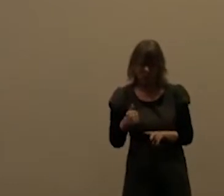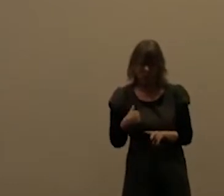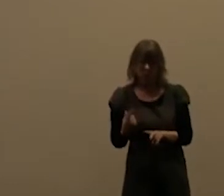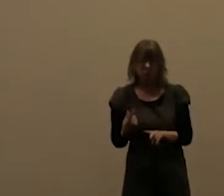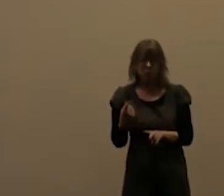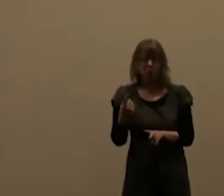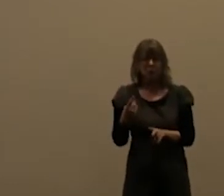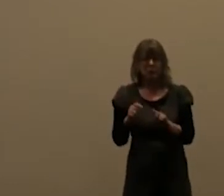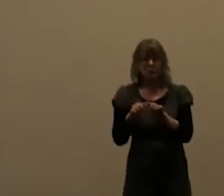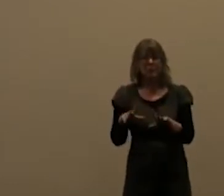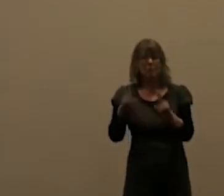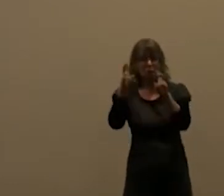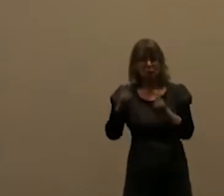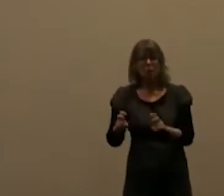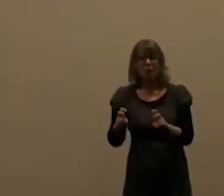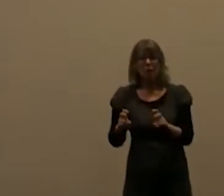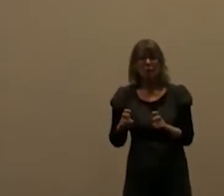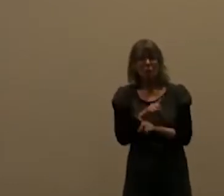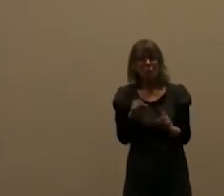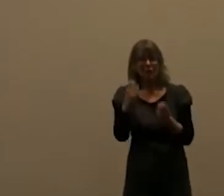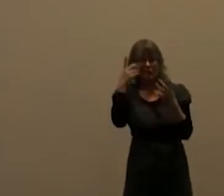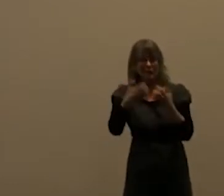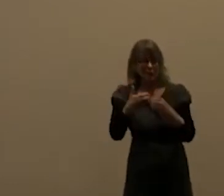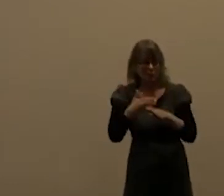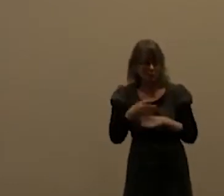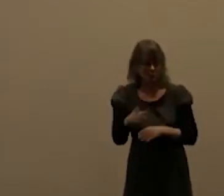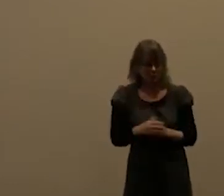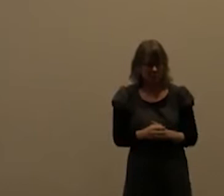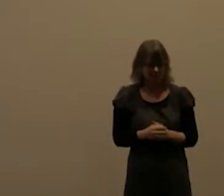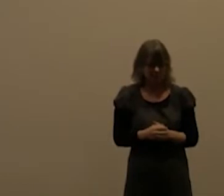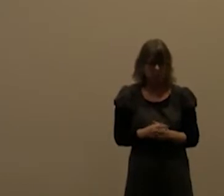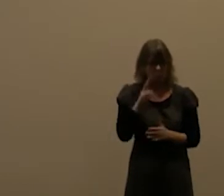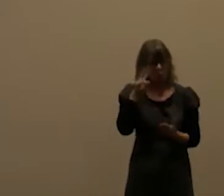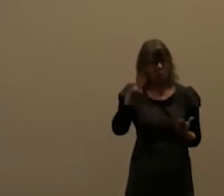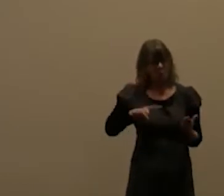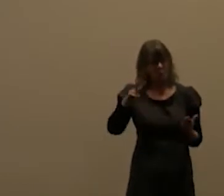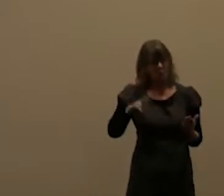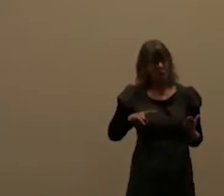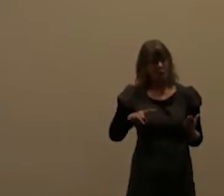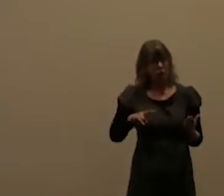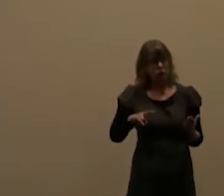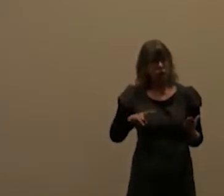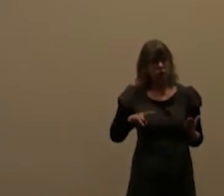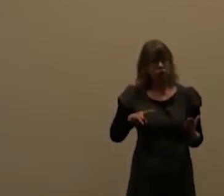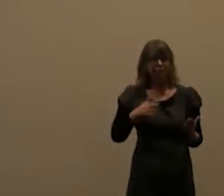of sample topics so that we can kind of understand how this works. So if we look at this, oh, you love that. And then it likes